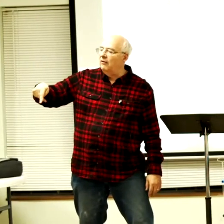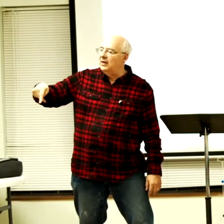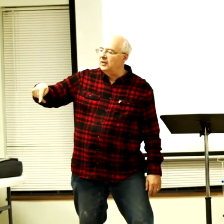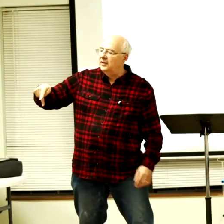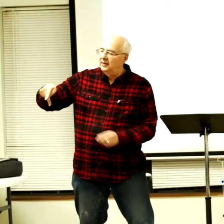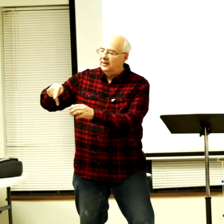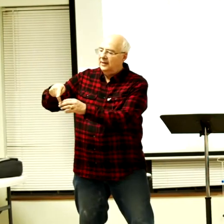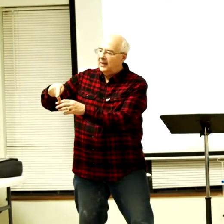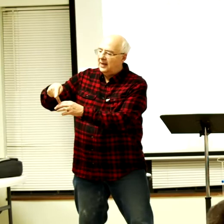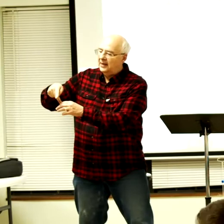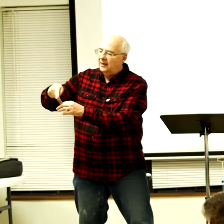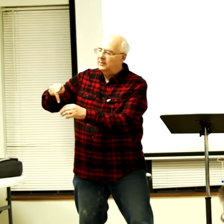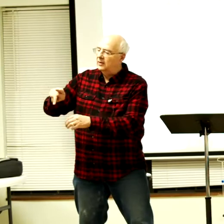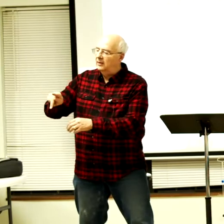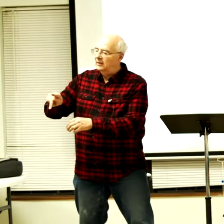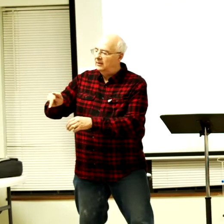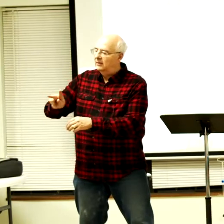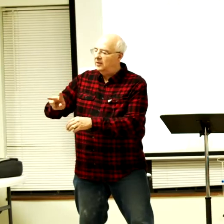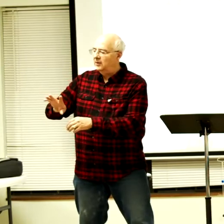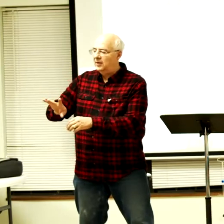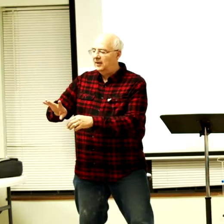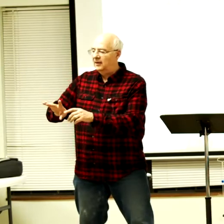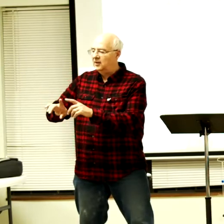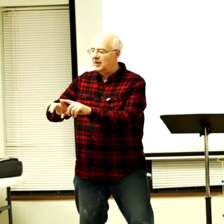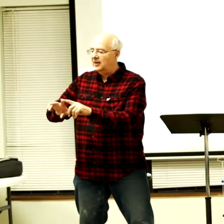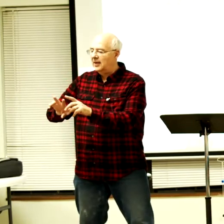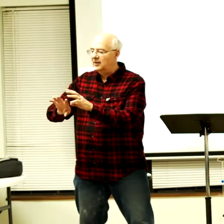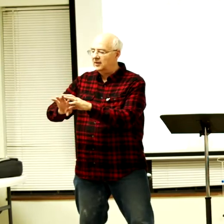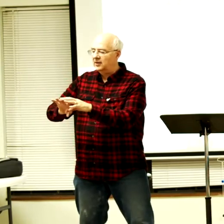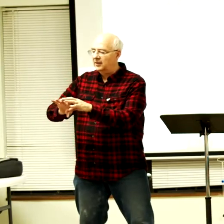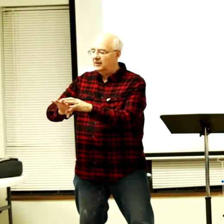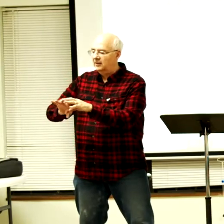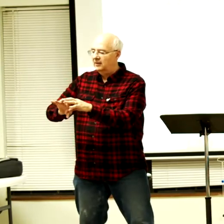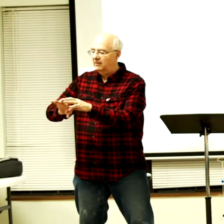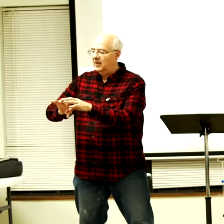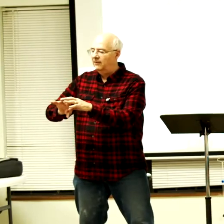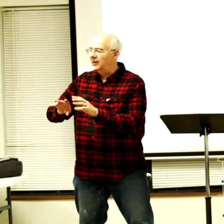front. And I'm sorry, which one's this is the index and this is the middle finger.